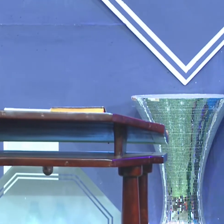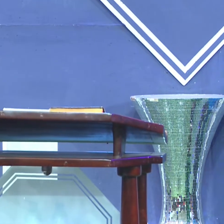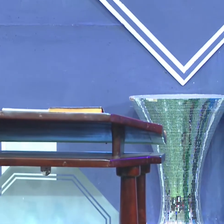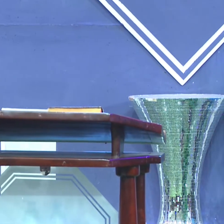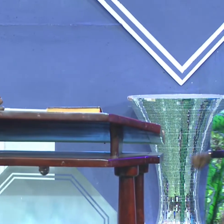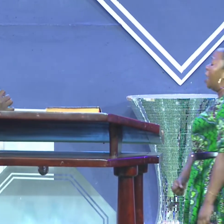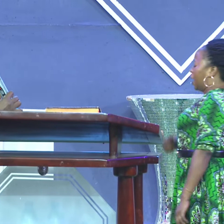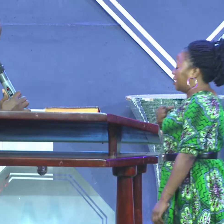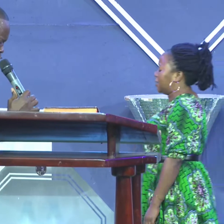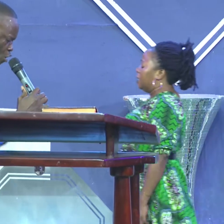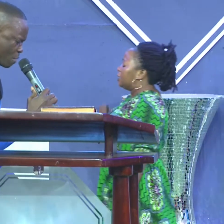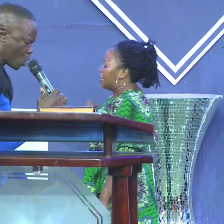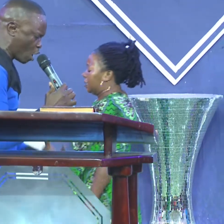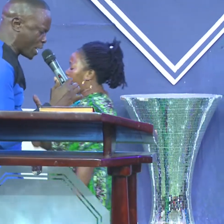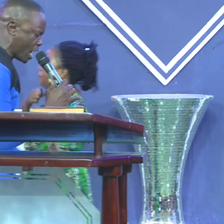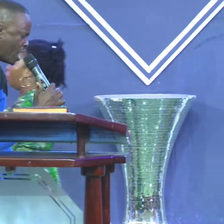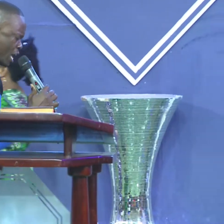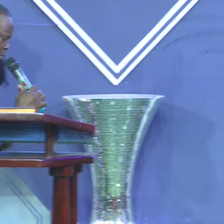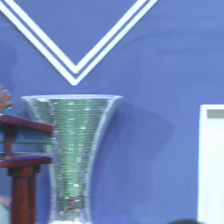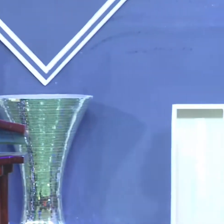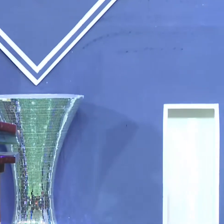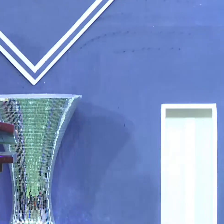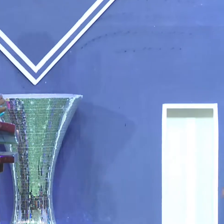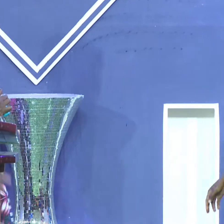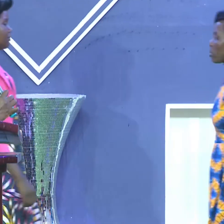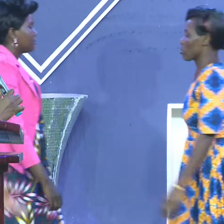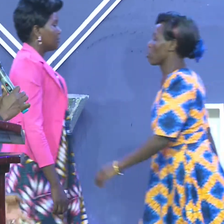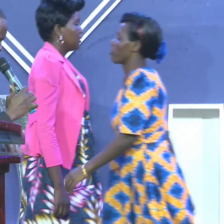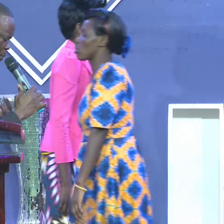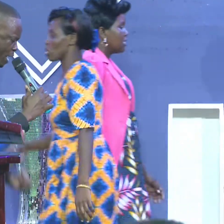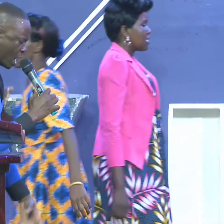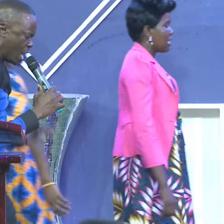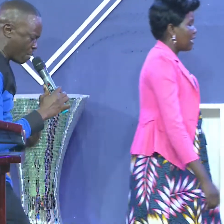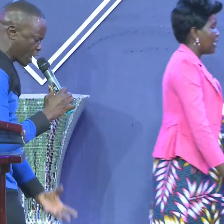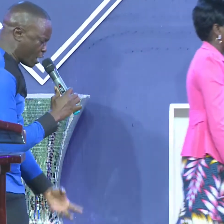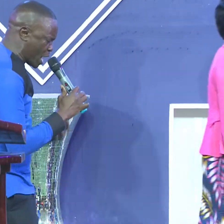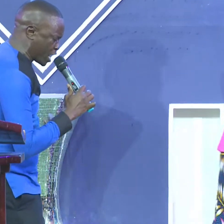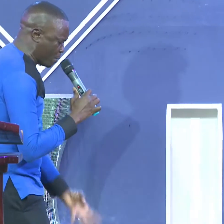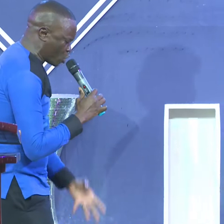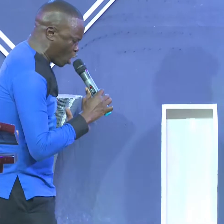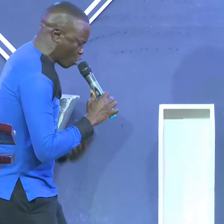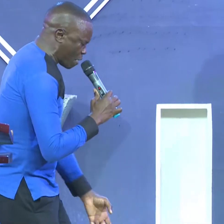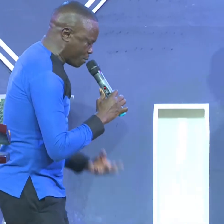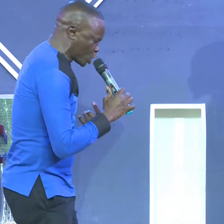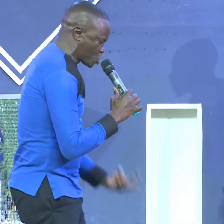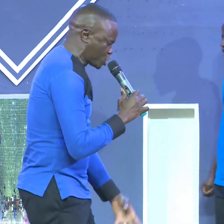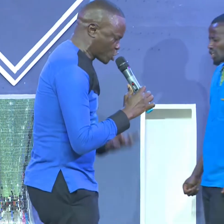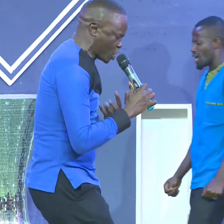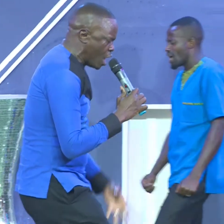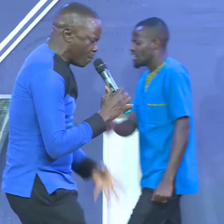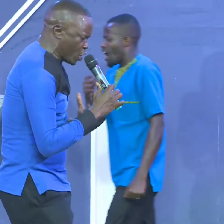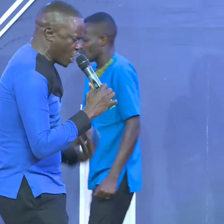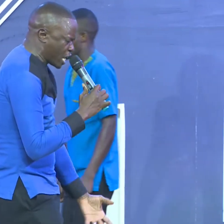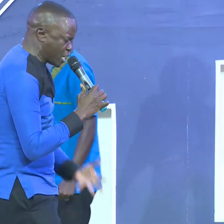mukomera Inunule vigere biyango kuva mukomera Evigere biyange mbinulo kuva mukomera Evigere biyange mbinulo kuva mubitosi